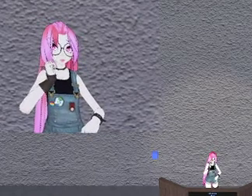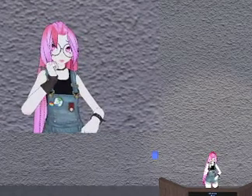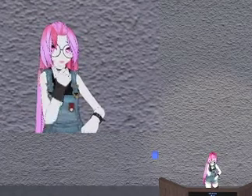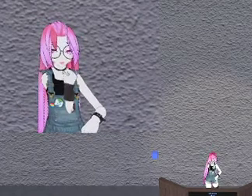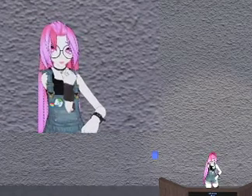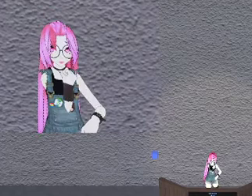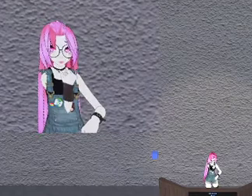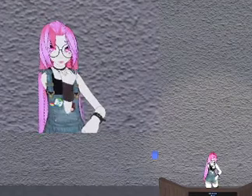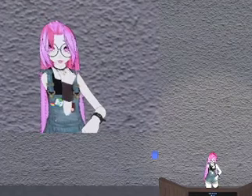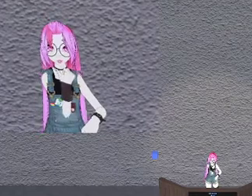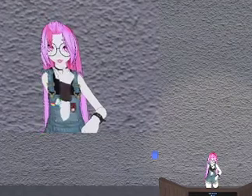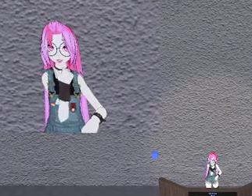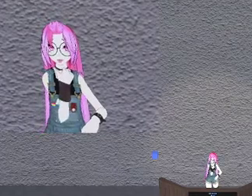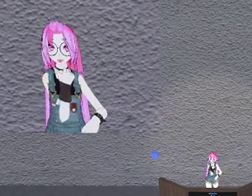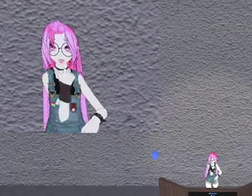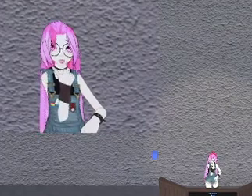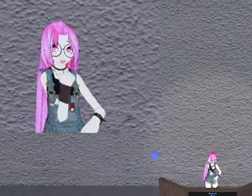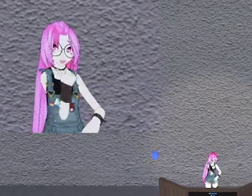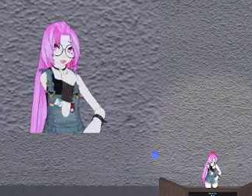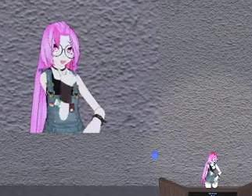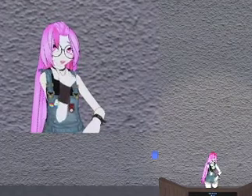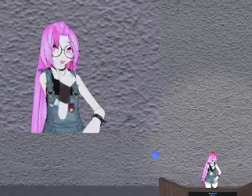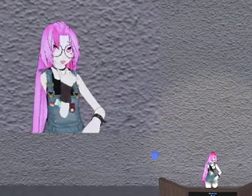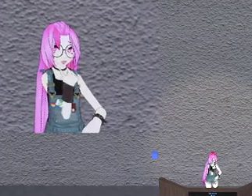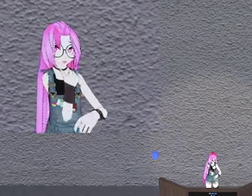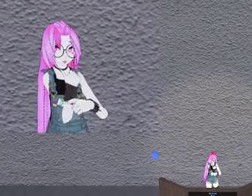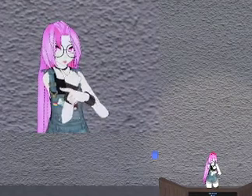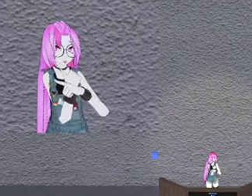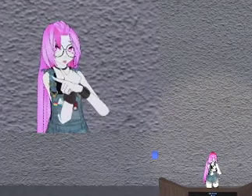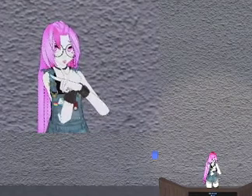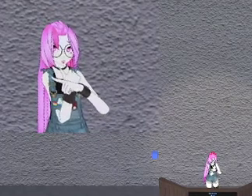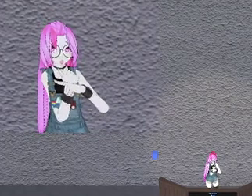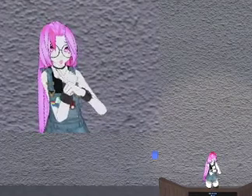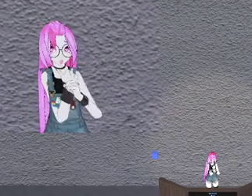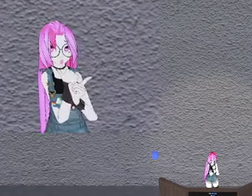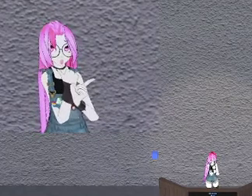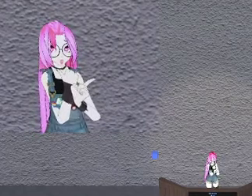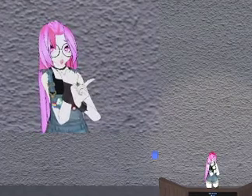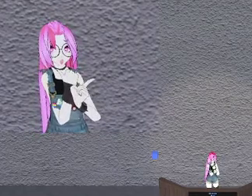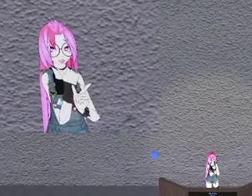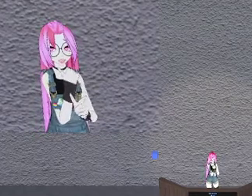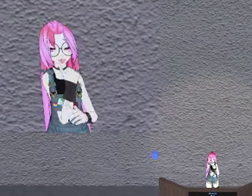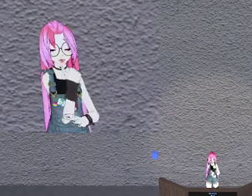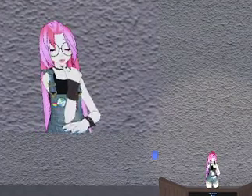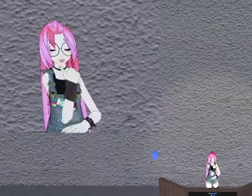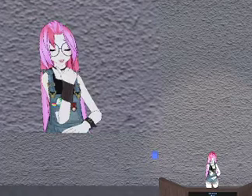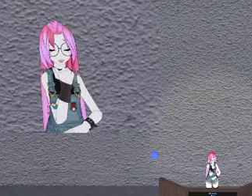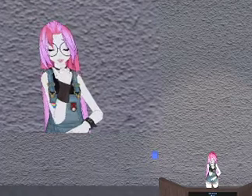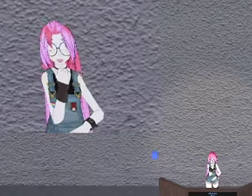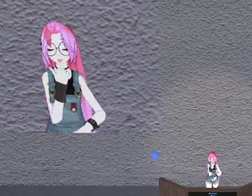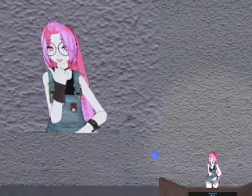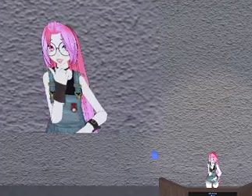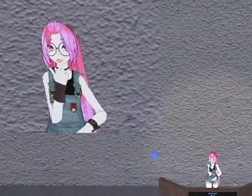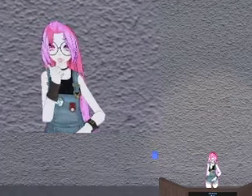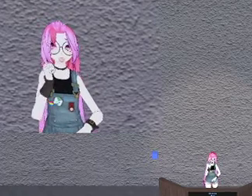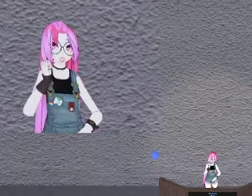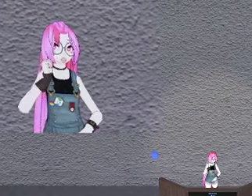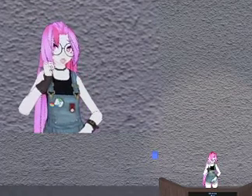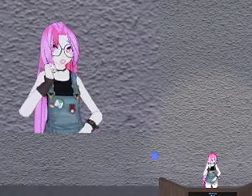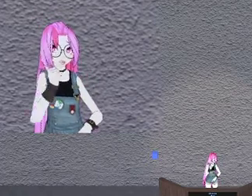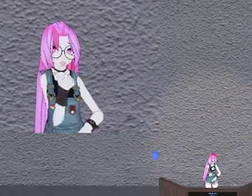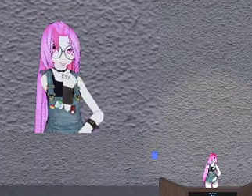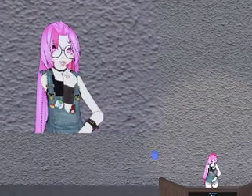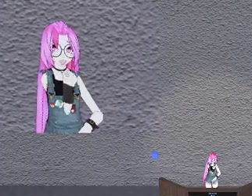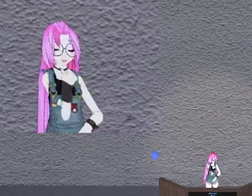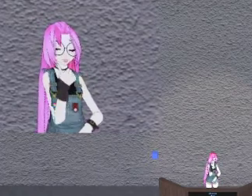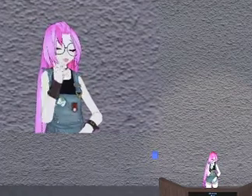here. Mistake. The reason why is this is how you say wrong. With a Y hand, wrong, here on the chin. So you're showing